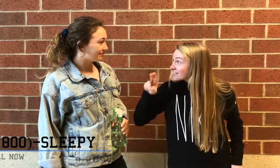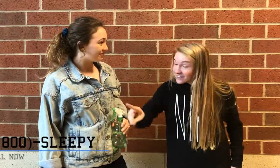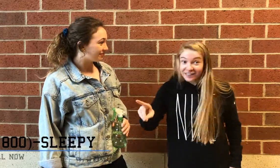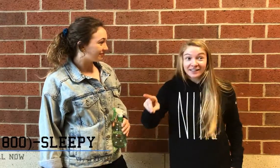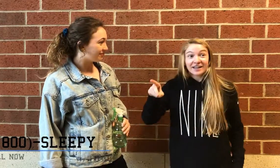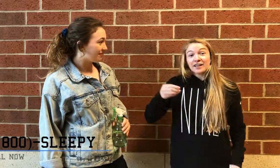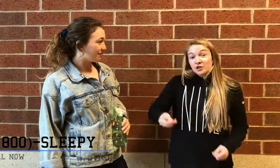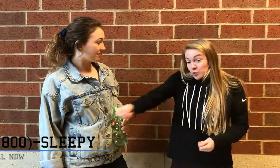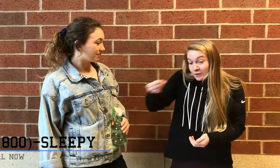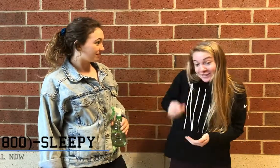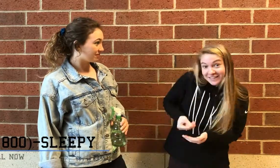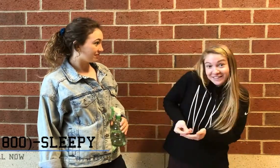And you get a free